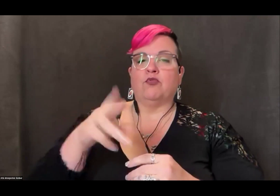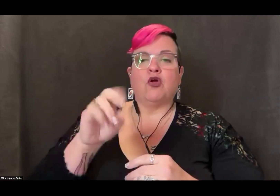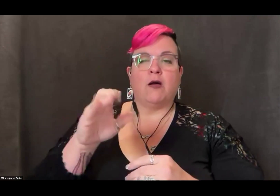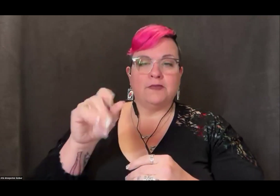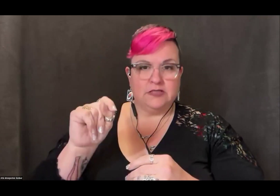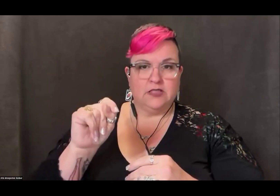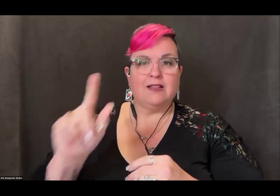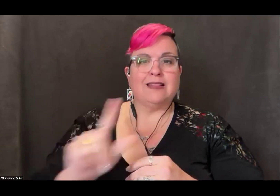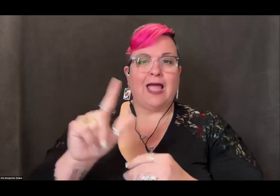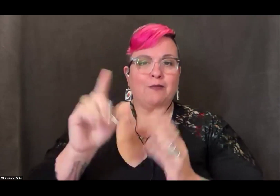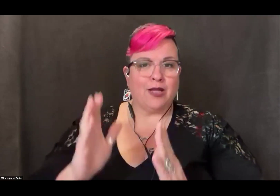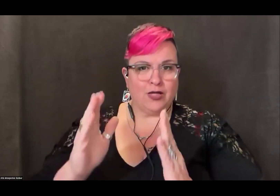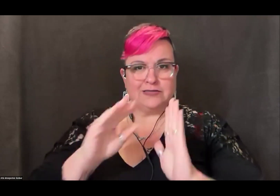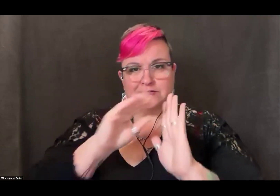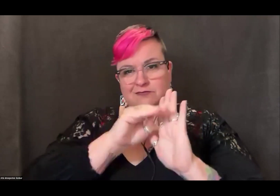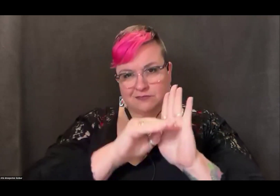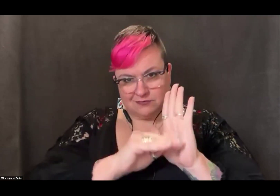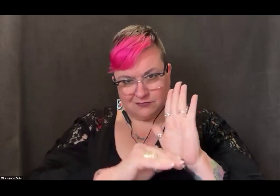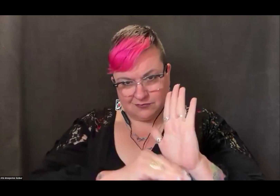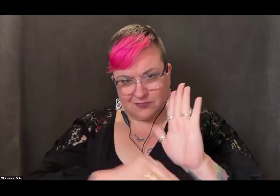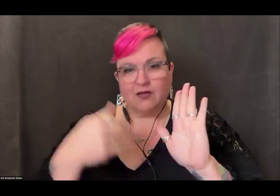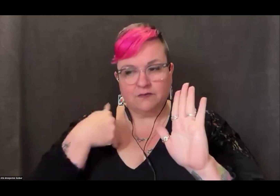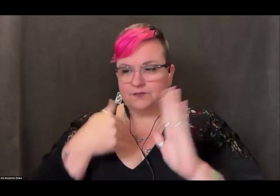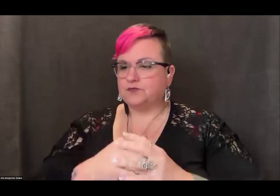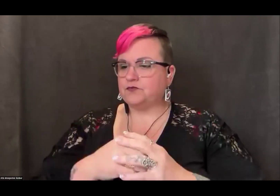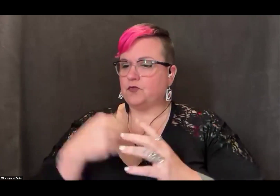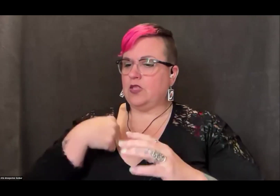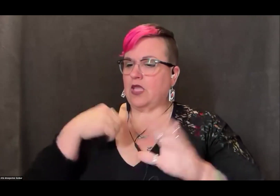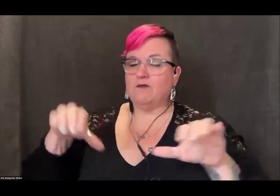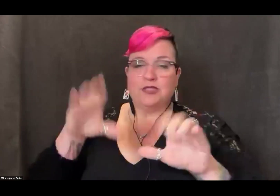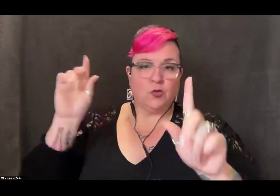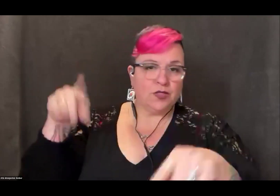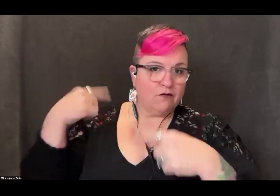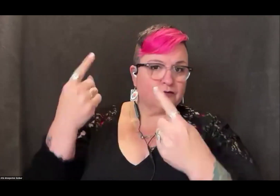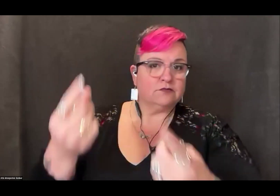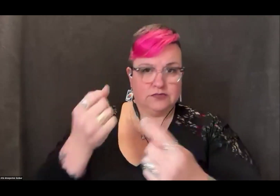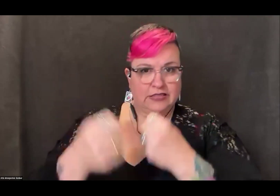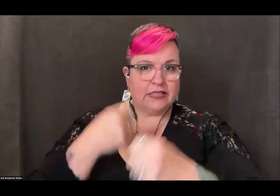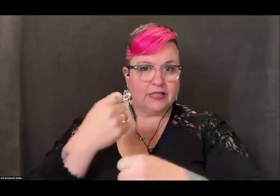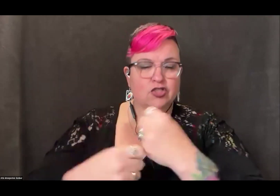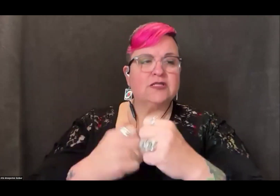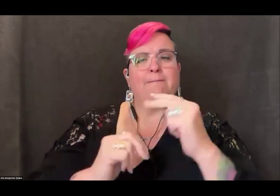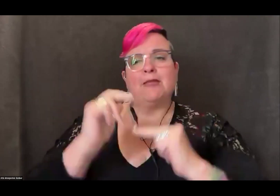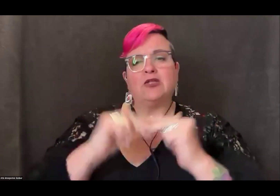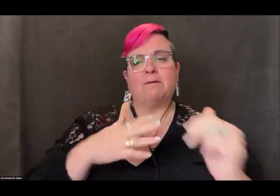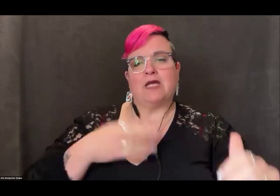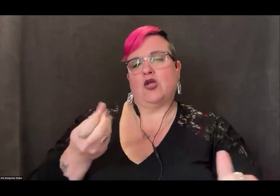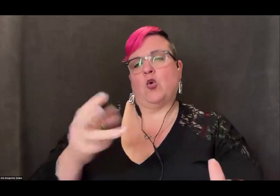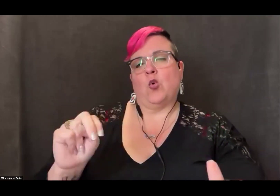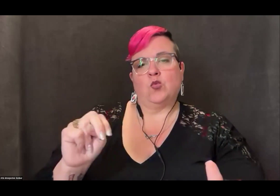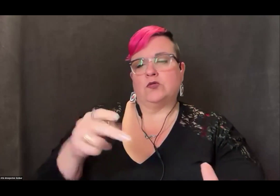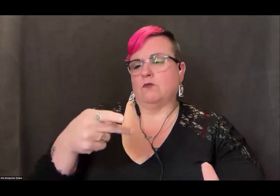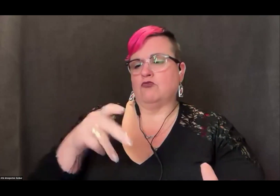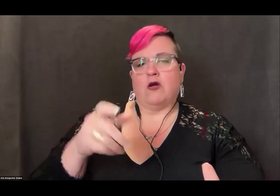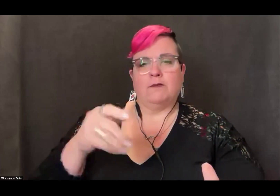libraries. What I've been doing over the years is, in a way, building my own prompt